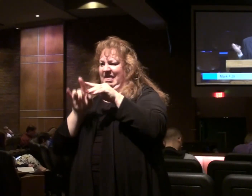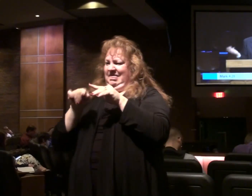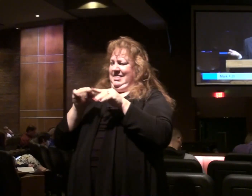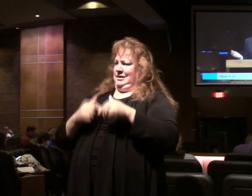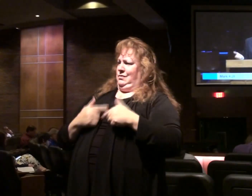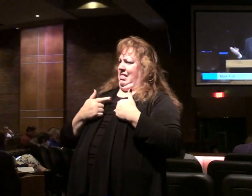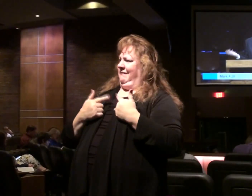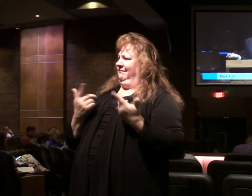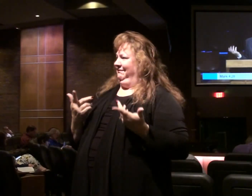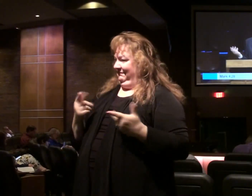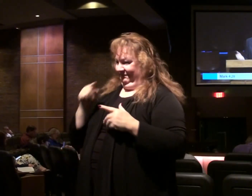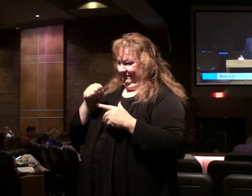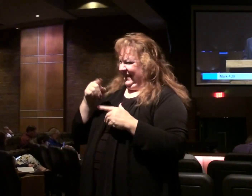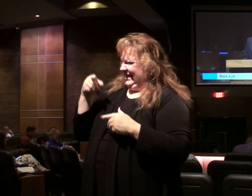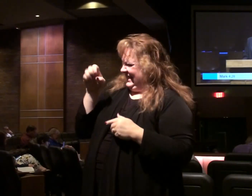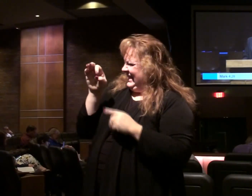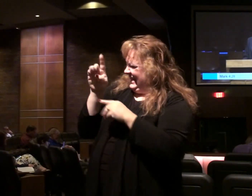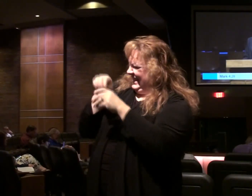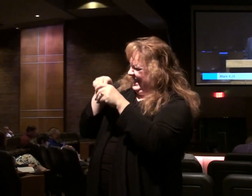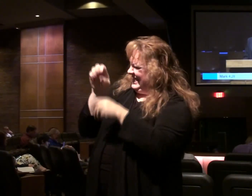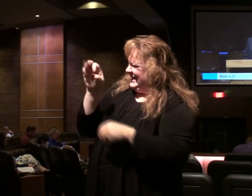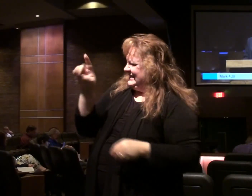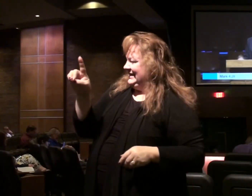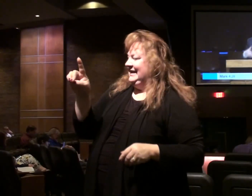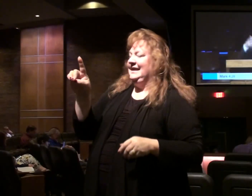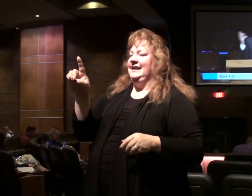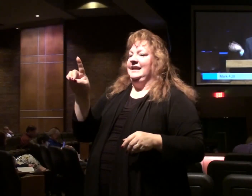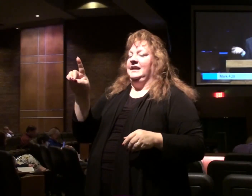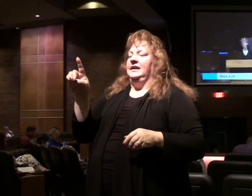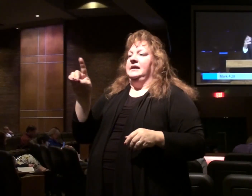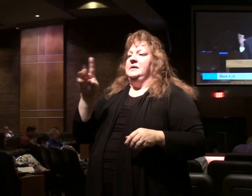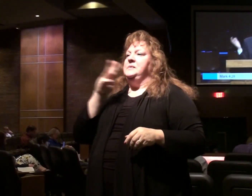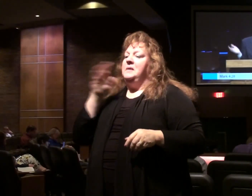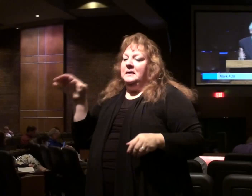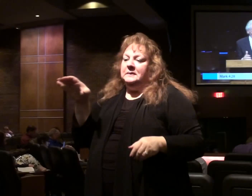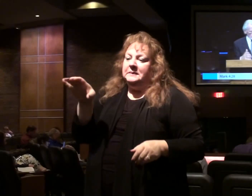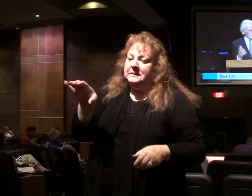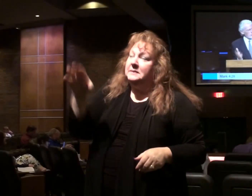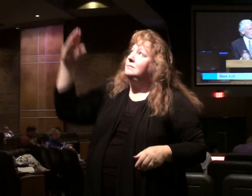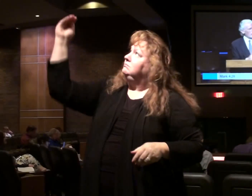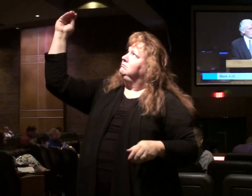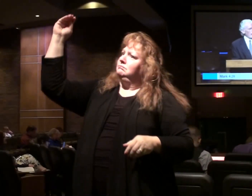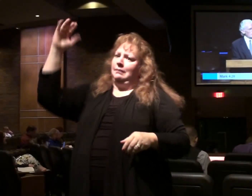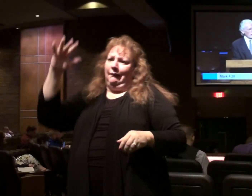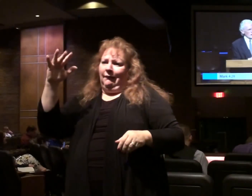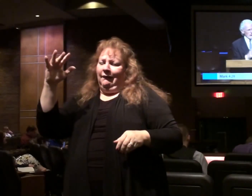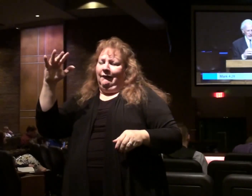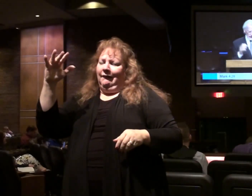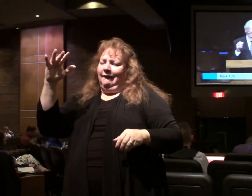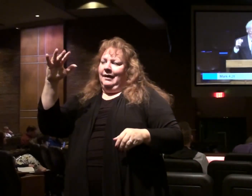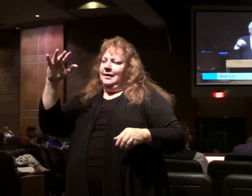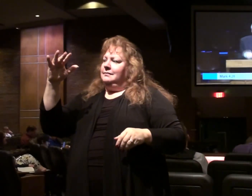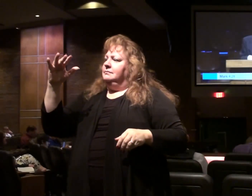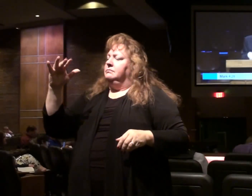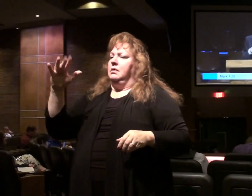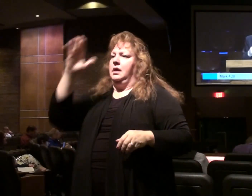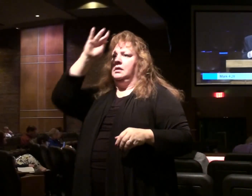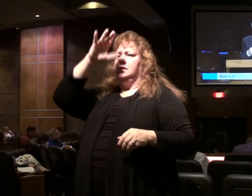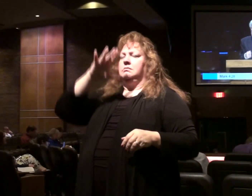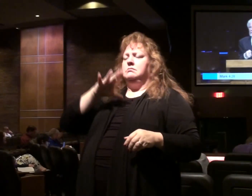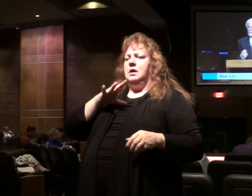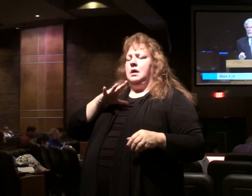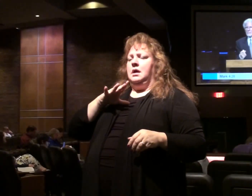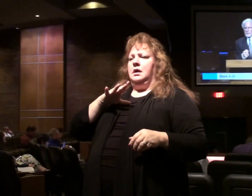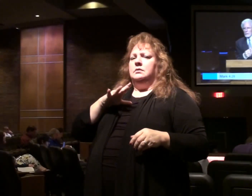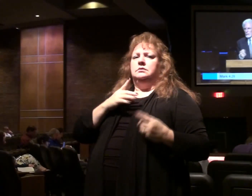The farmer went in, takes a nap, you know, the watering comes, the sun shines. Basically, he doesn't go back in